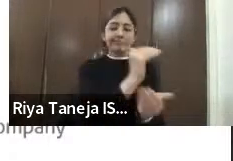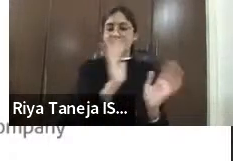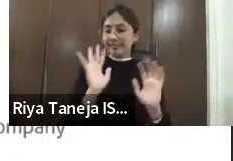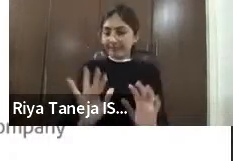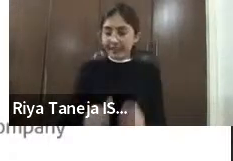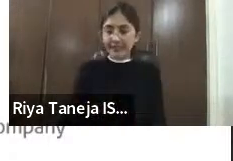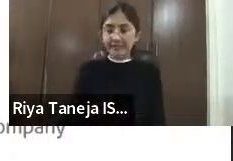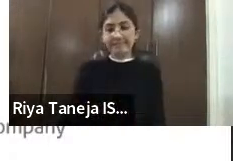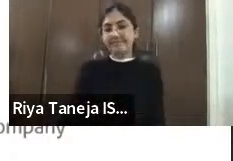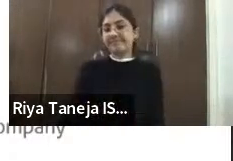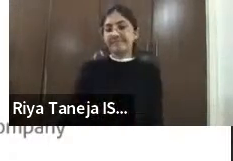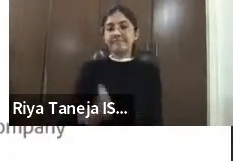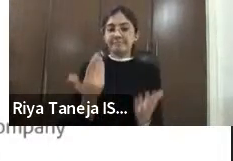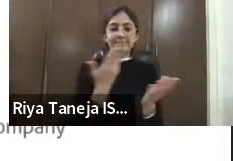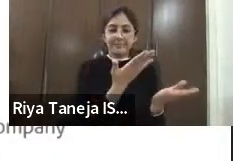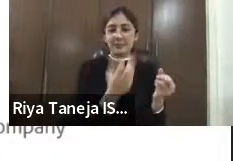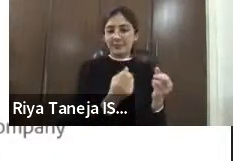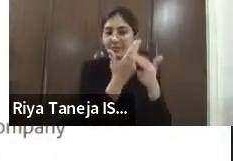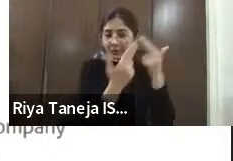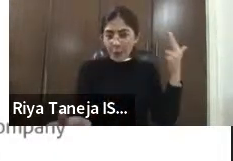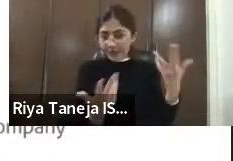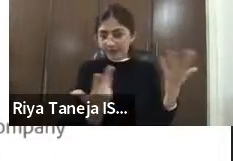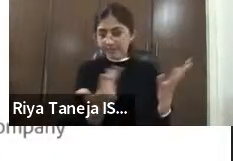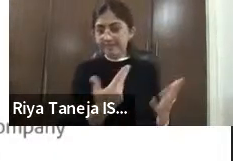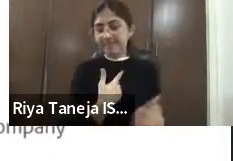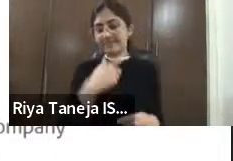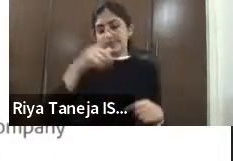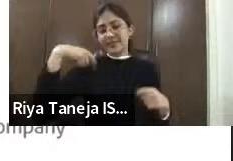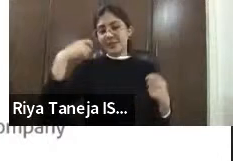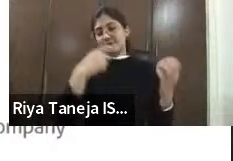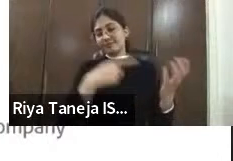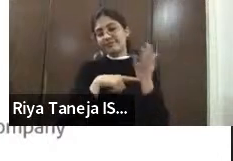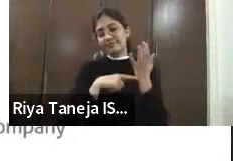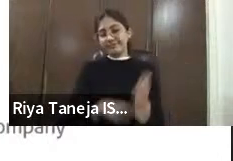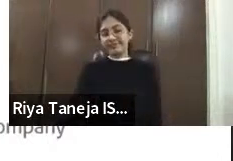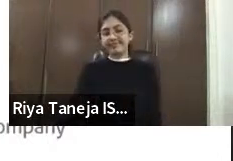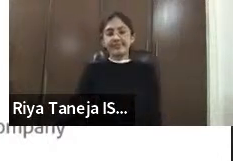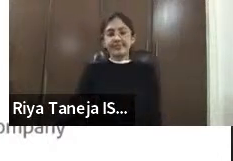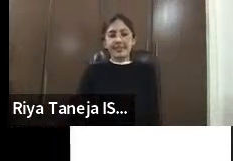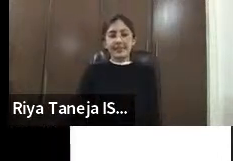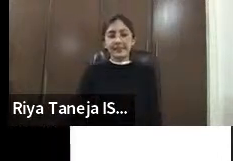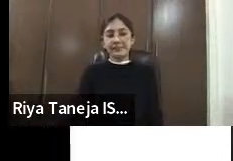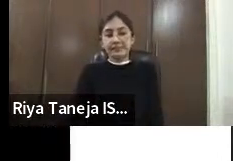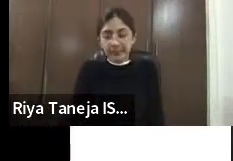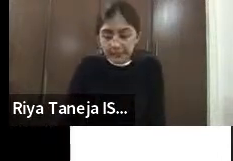Let's hear it from this para-athlete Kanchanmala.